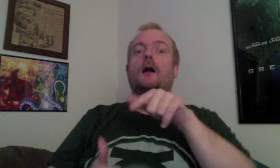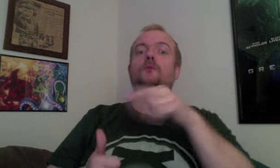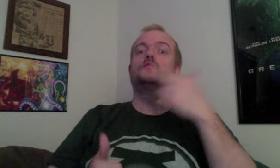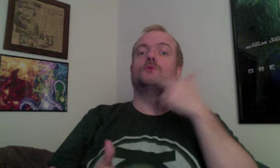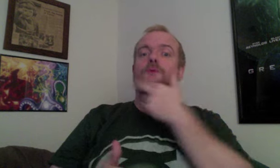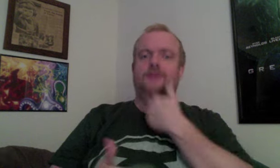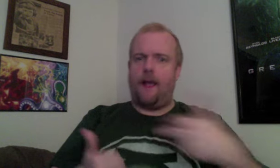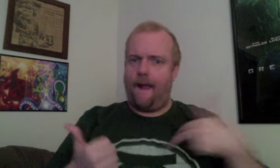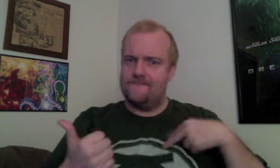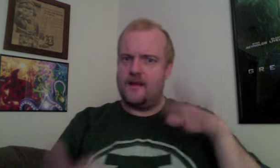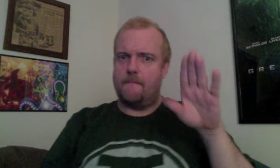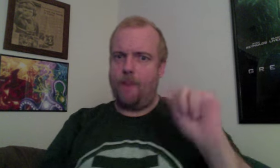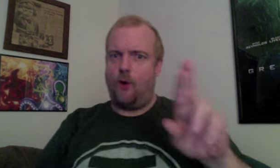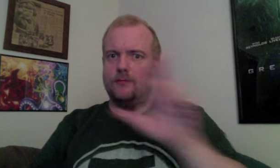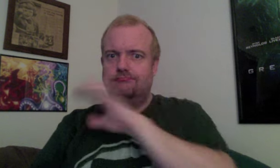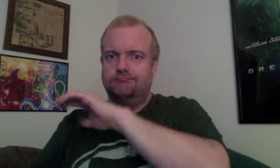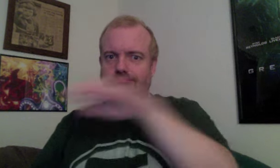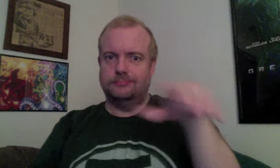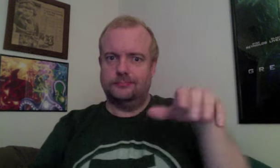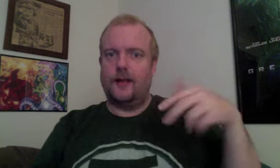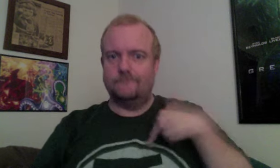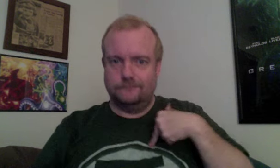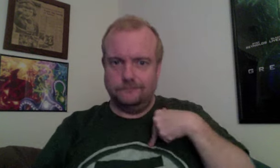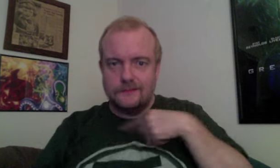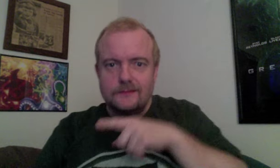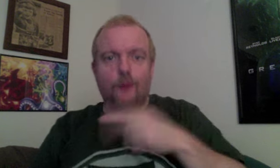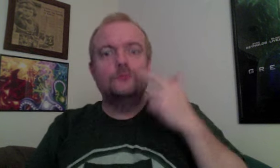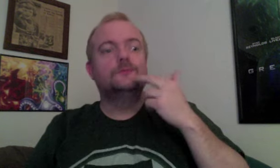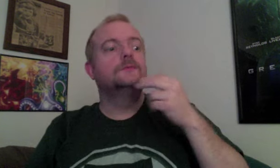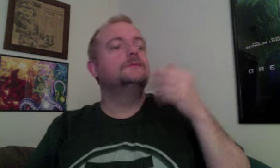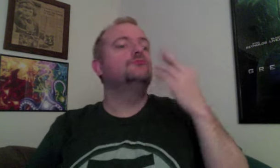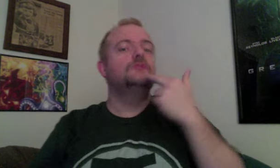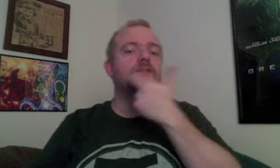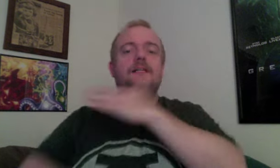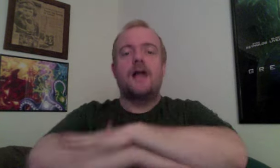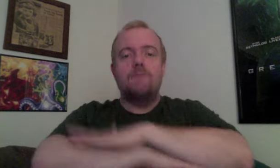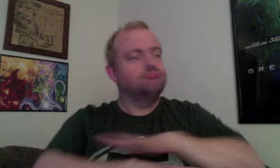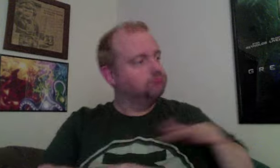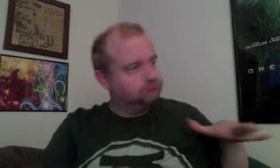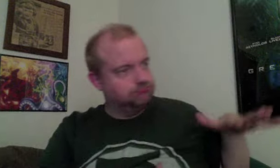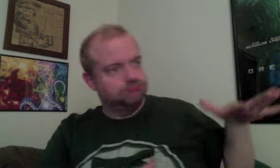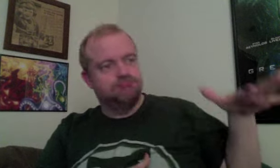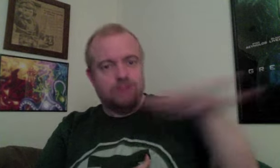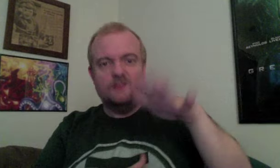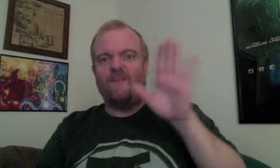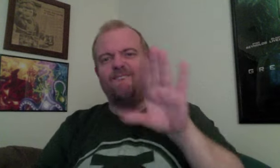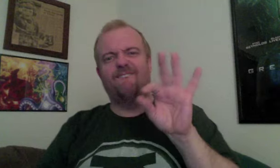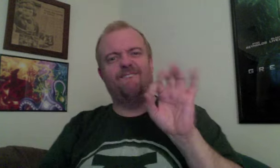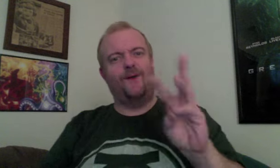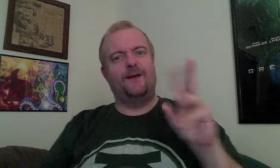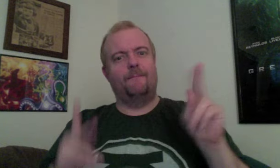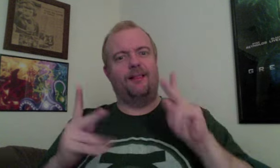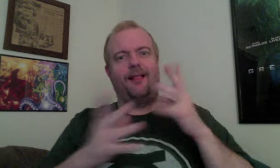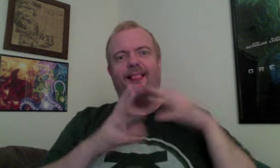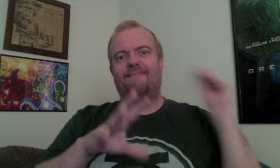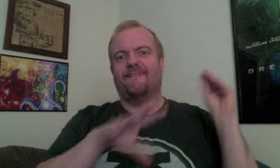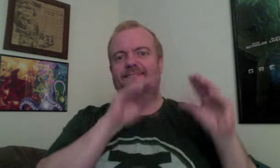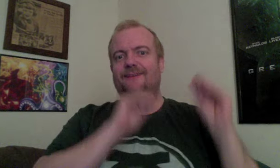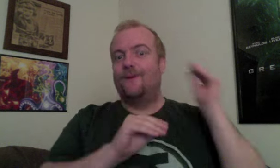1-800-943-1652 or online at furniturefix.com. This offer is not available in stores. Butterbean, the new sheriff in town.